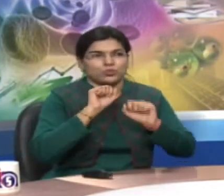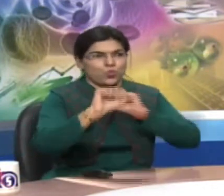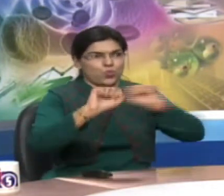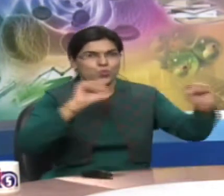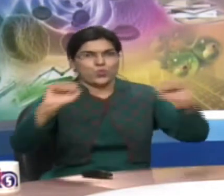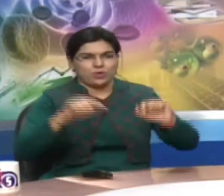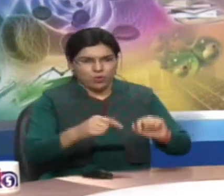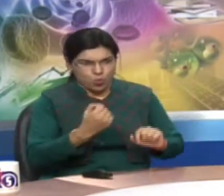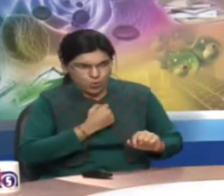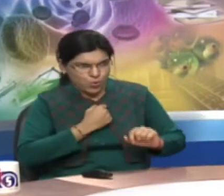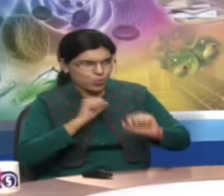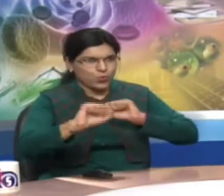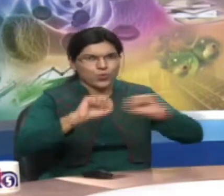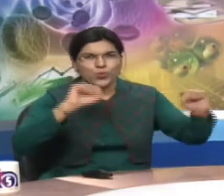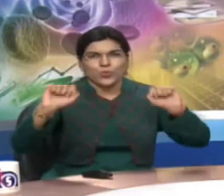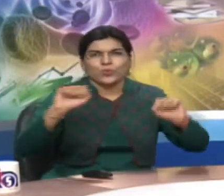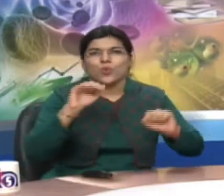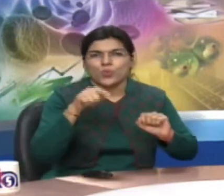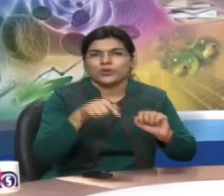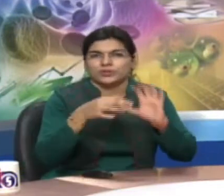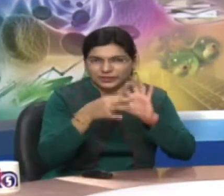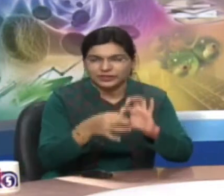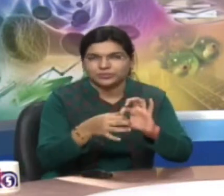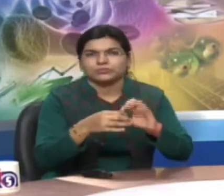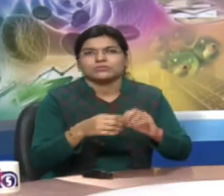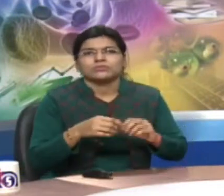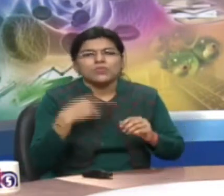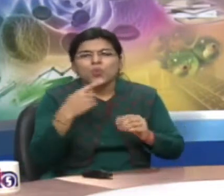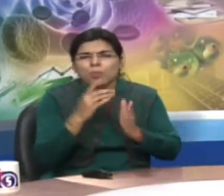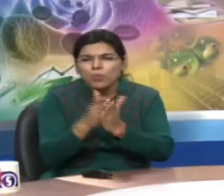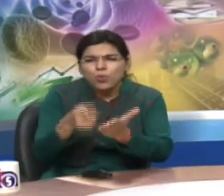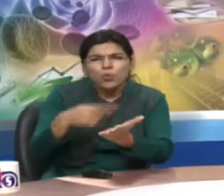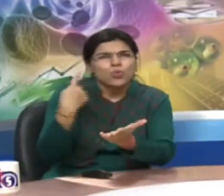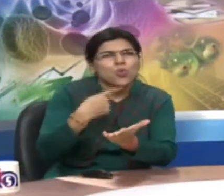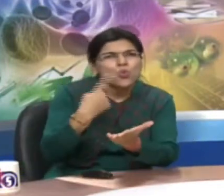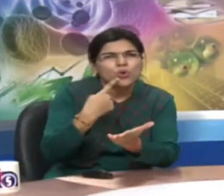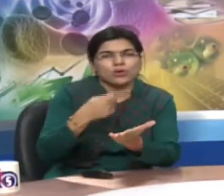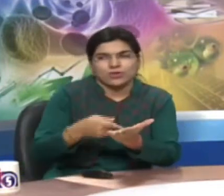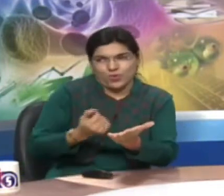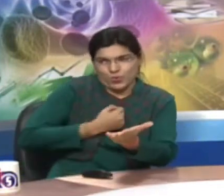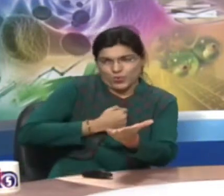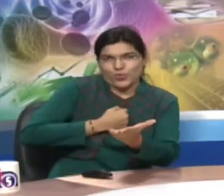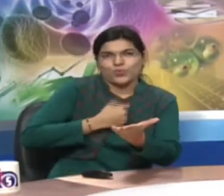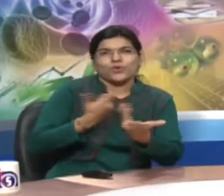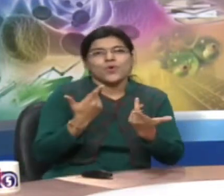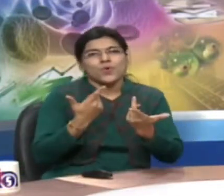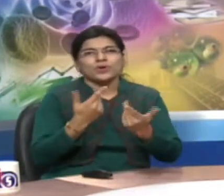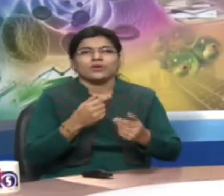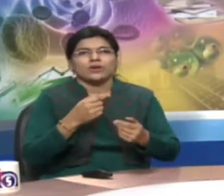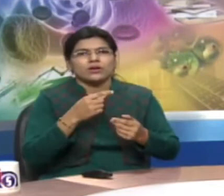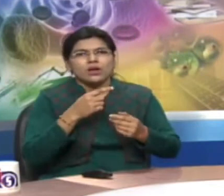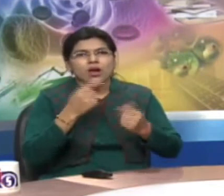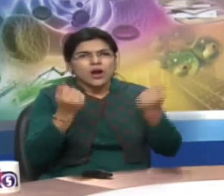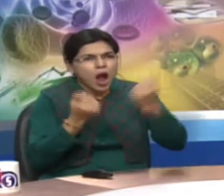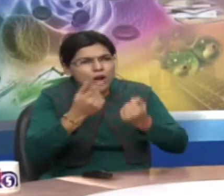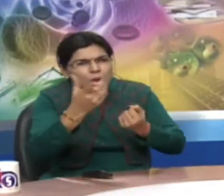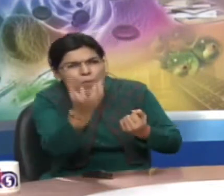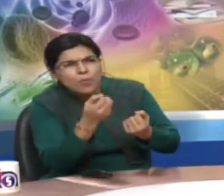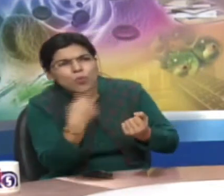WHOSE. It means it relates to the possession. Whose book is this? Who did you borrow?